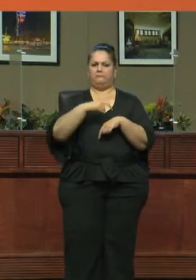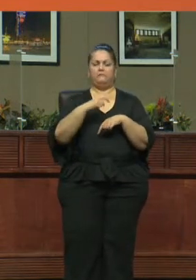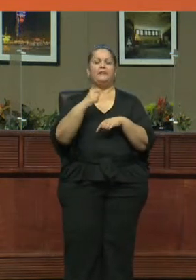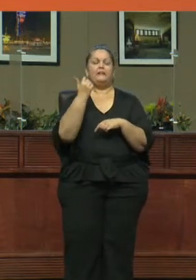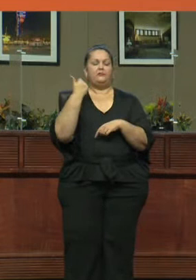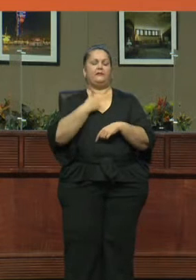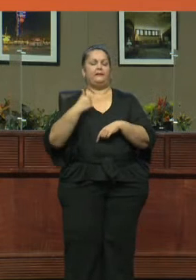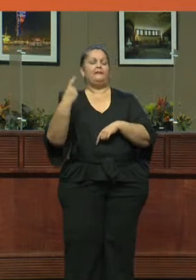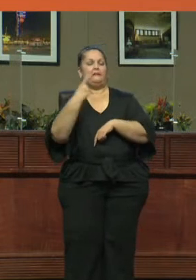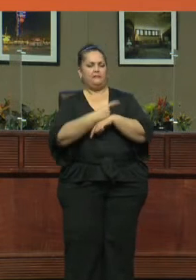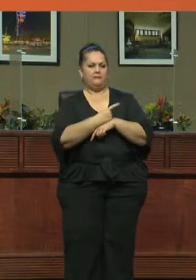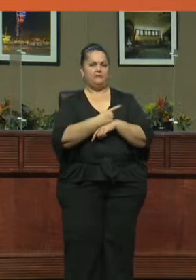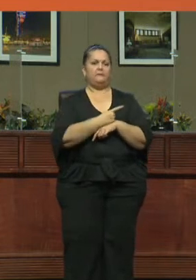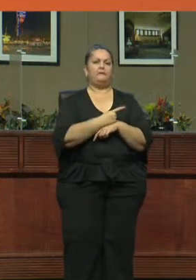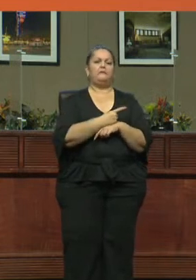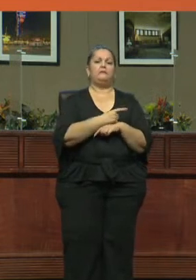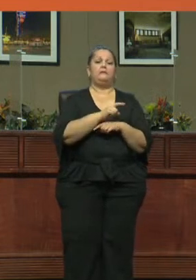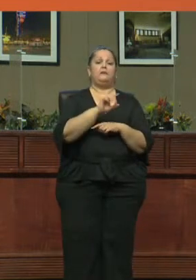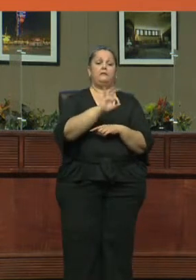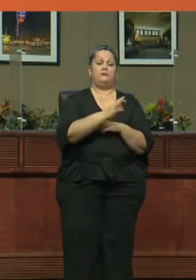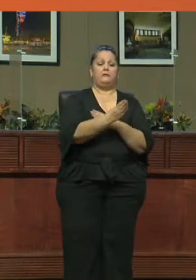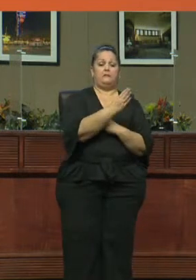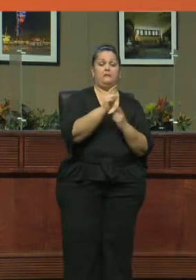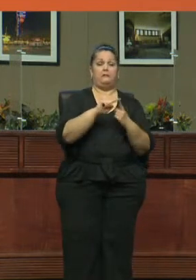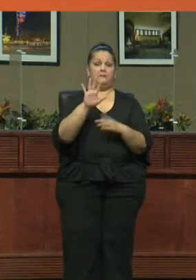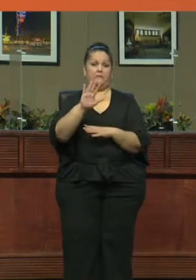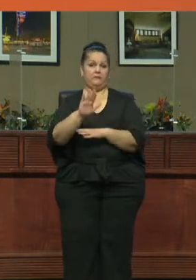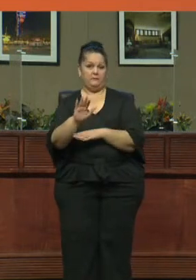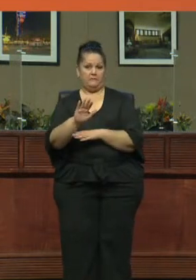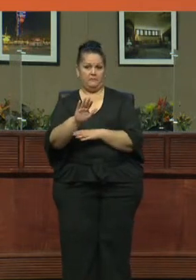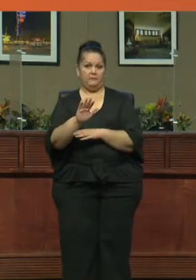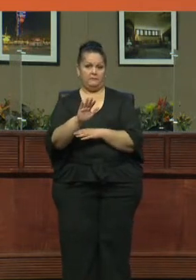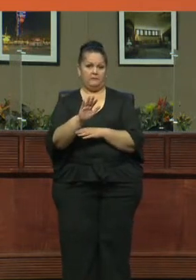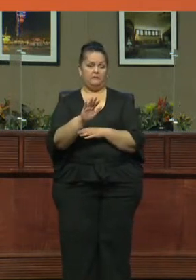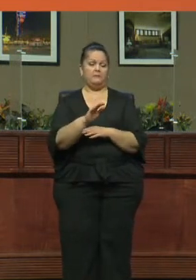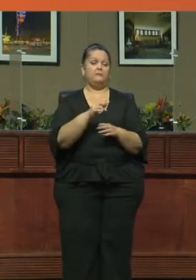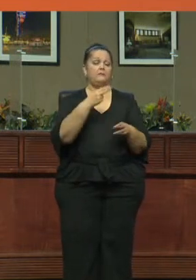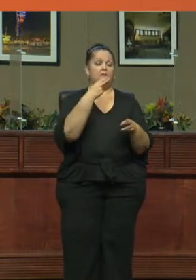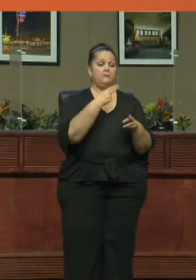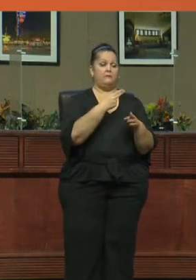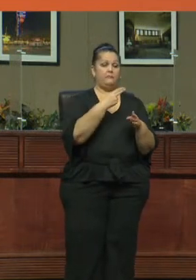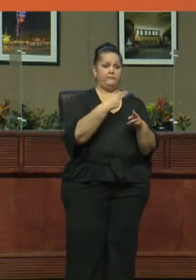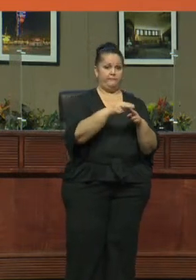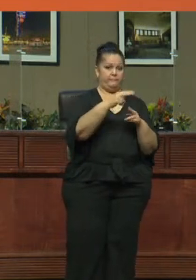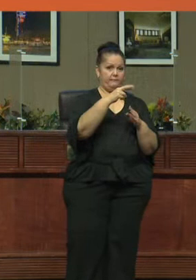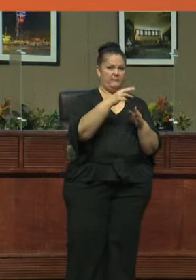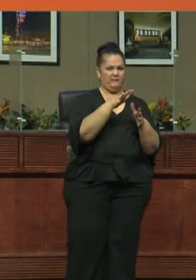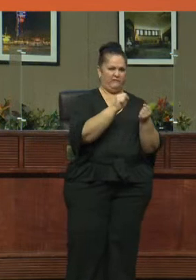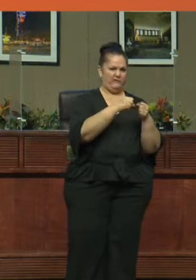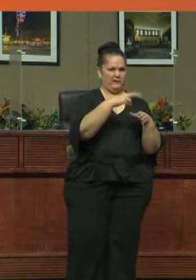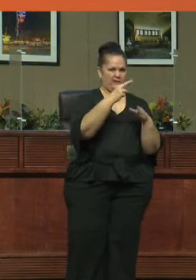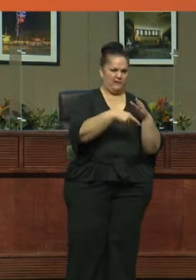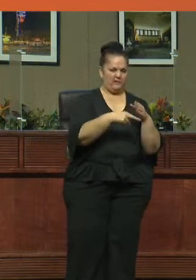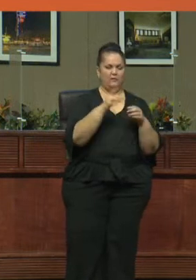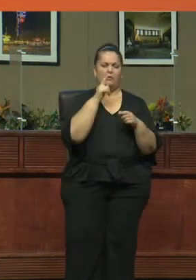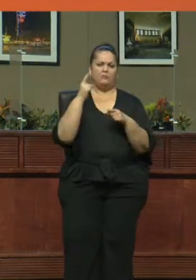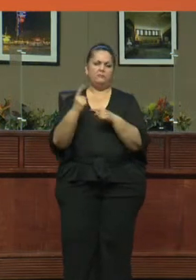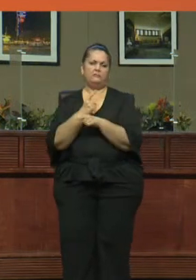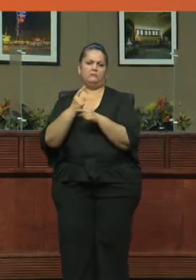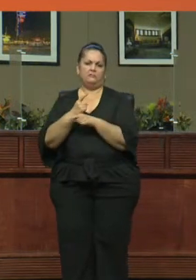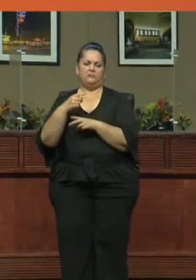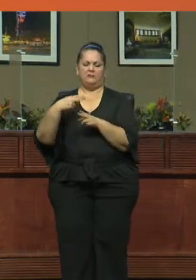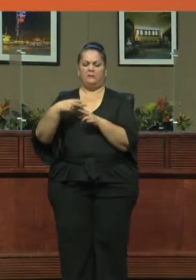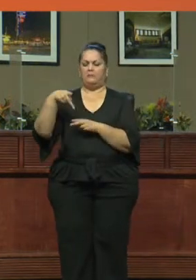between the hours of 9 a.m. to 5 p.m. We offer both rapid or antigen testing and the PCR or